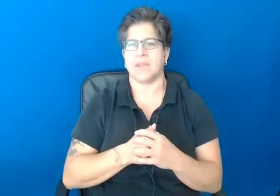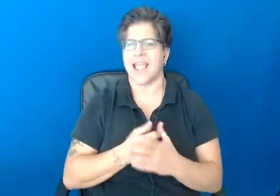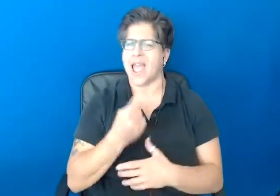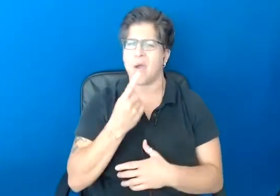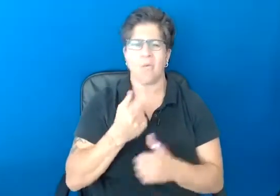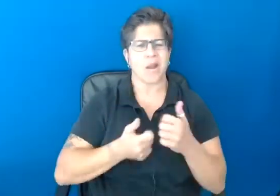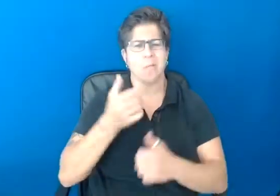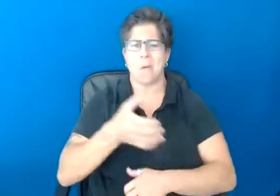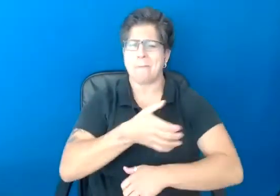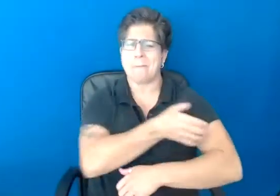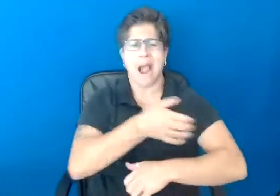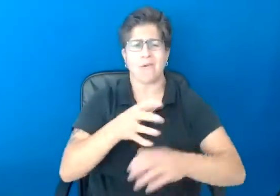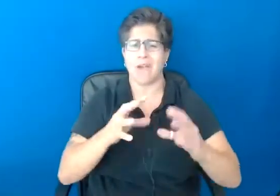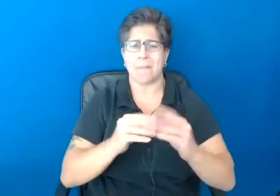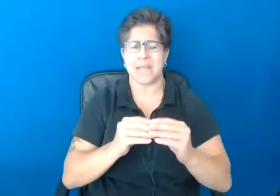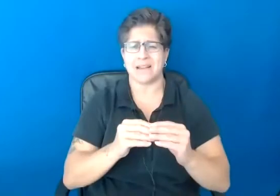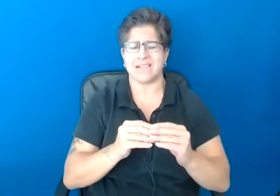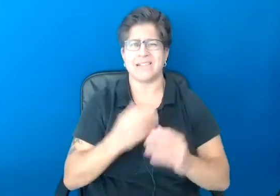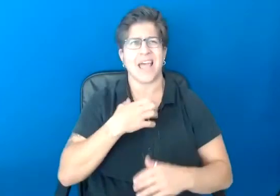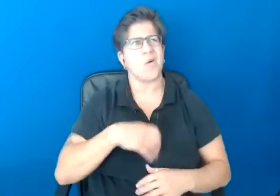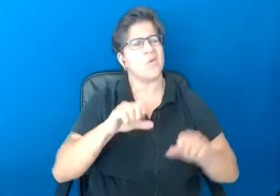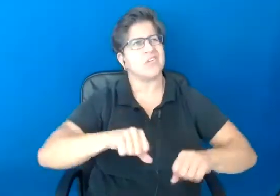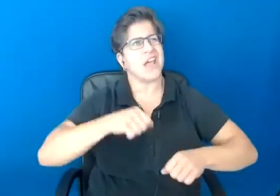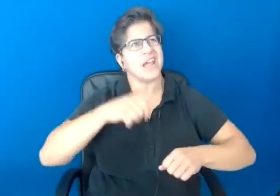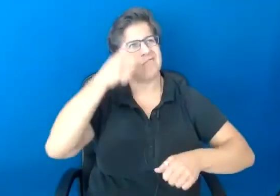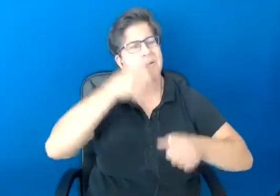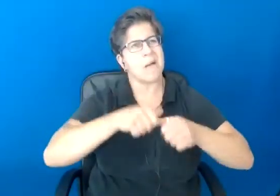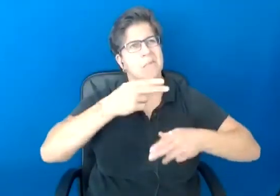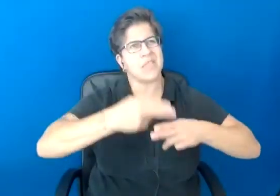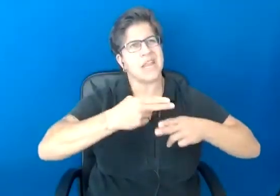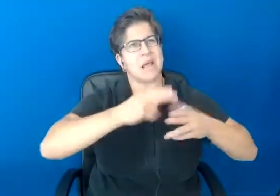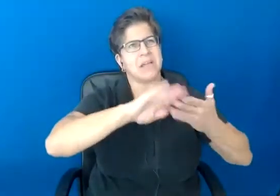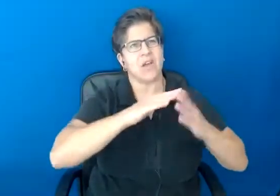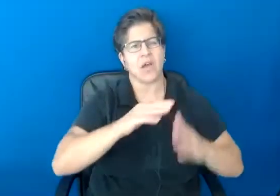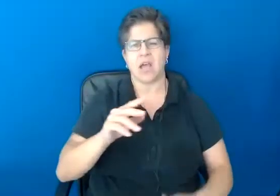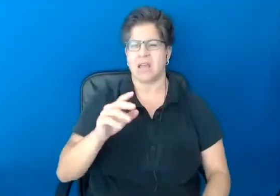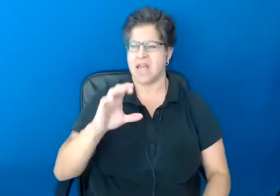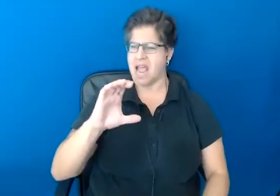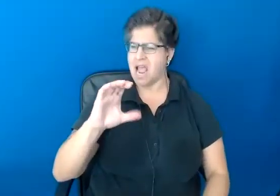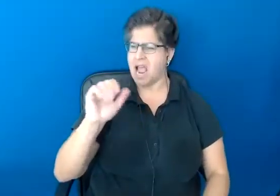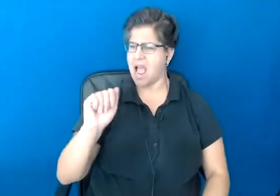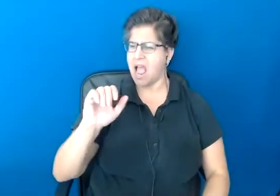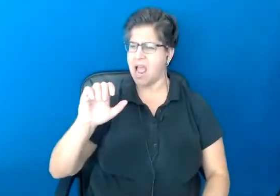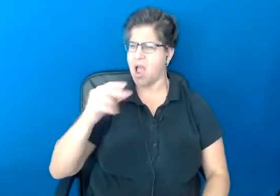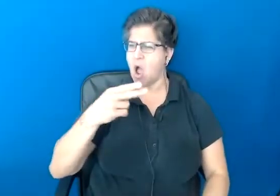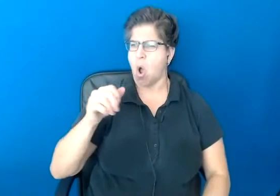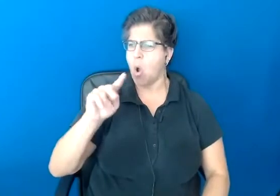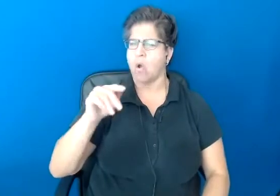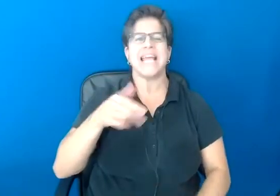Cuyahogas. It's by Morro Bay, Cayucas, whatever. They had a wonderful